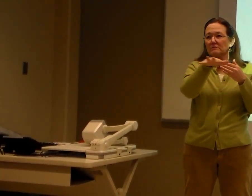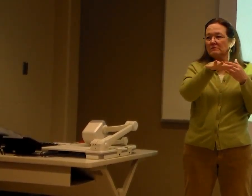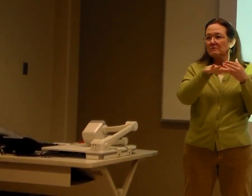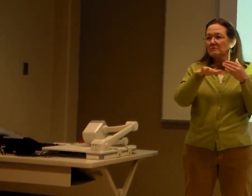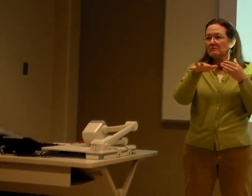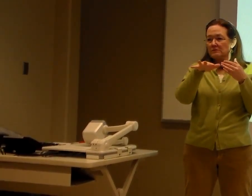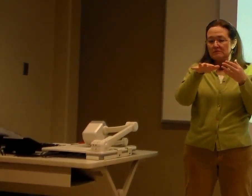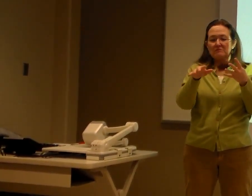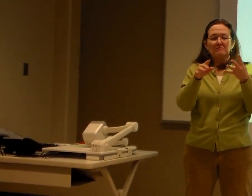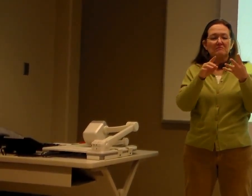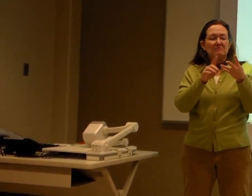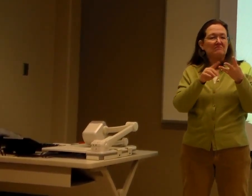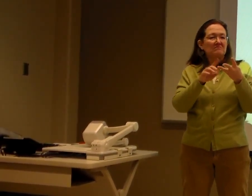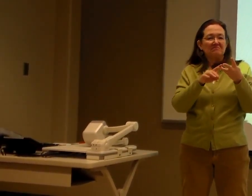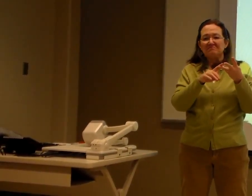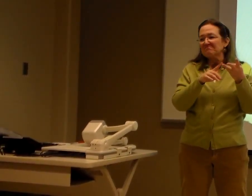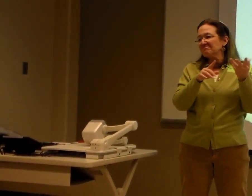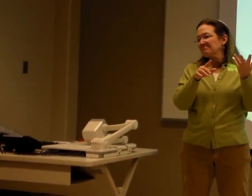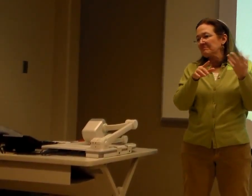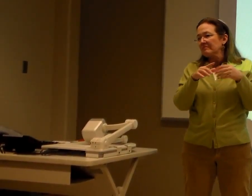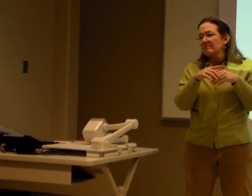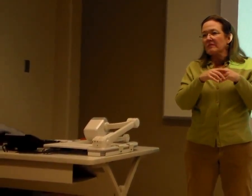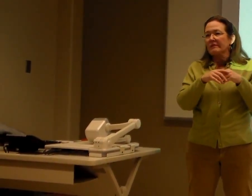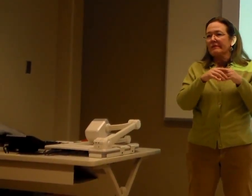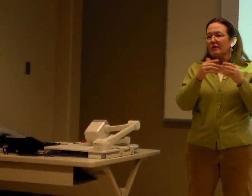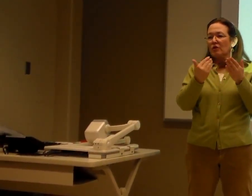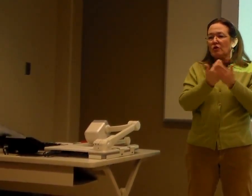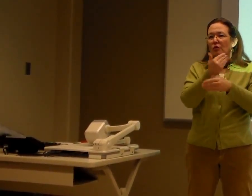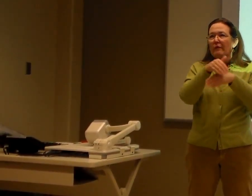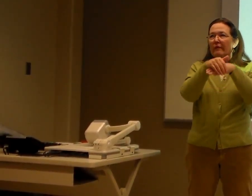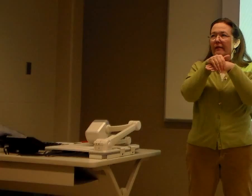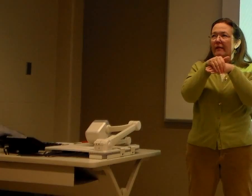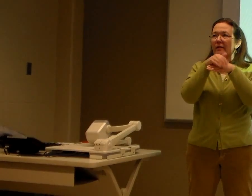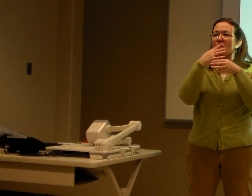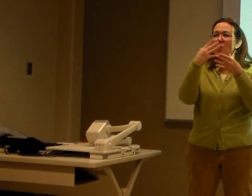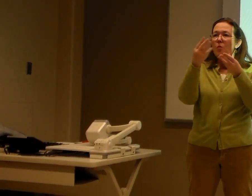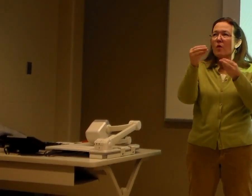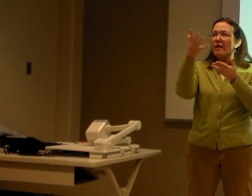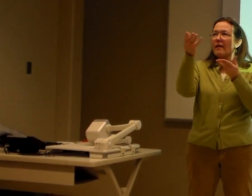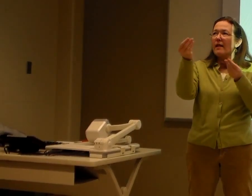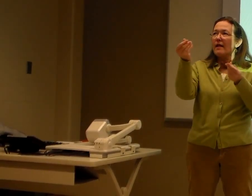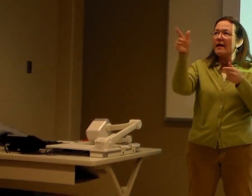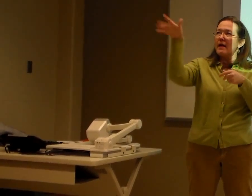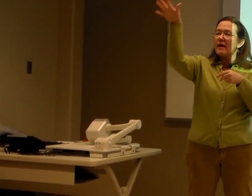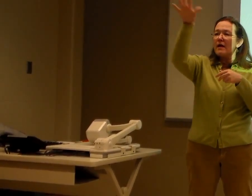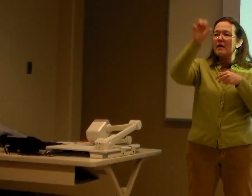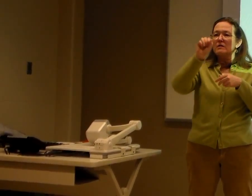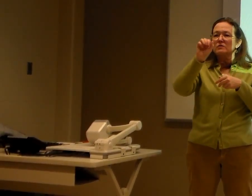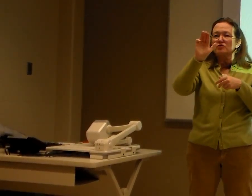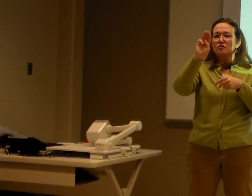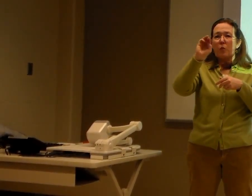So then there's the coastal wetlands, the inlands, which is in Indiana, marsh.